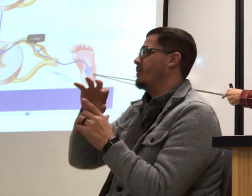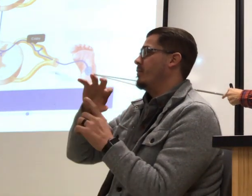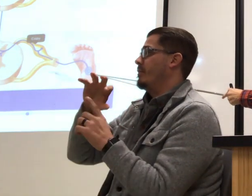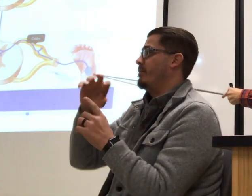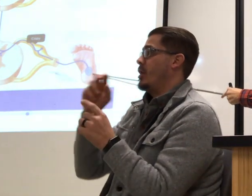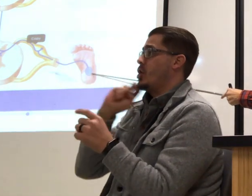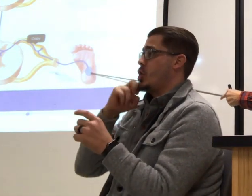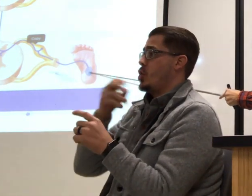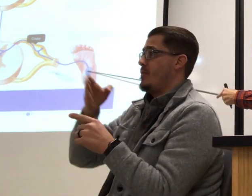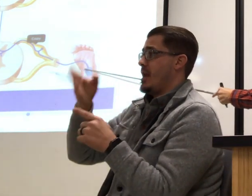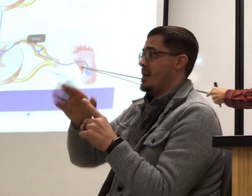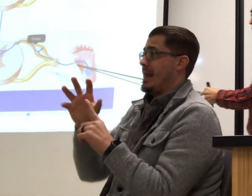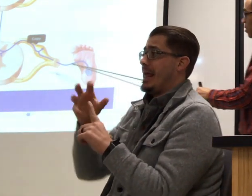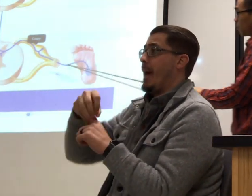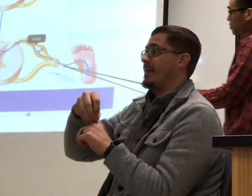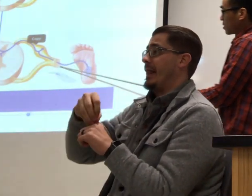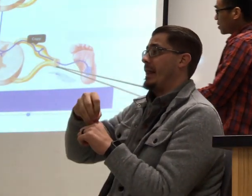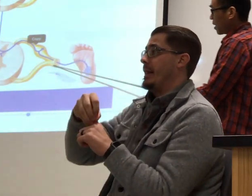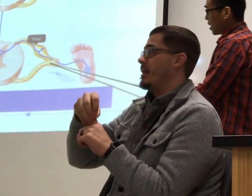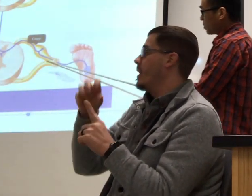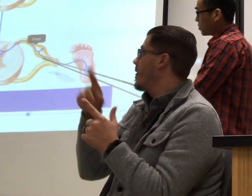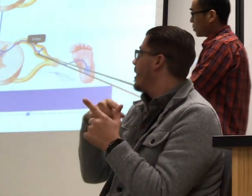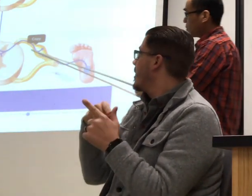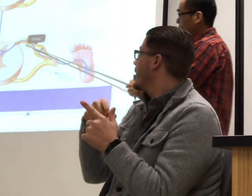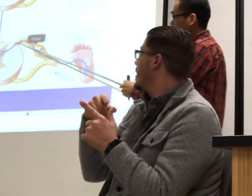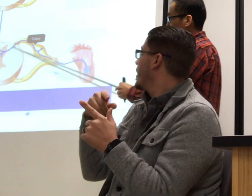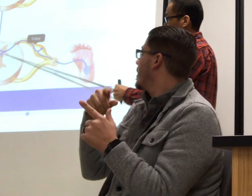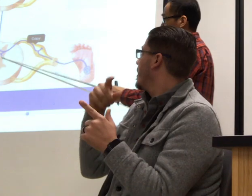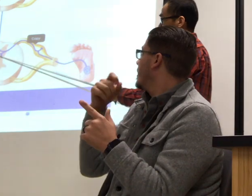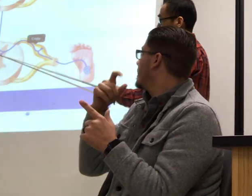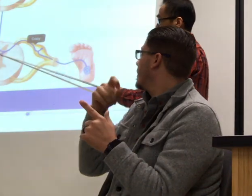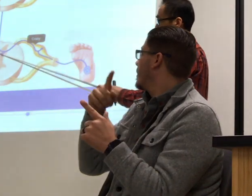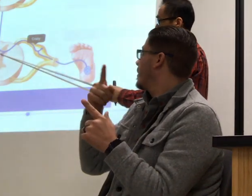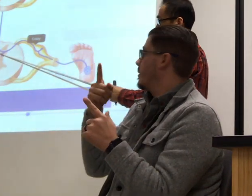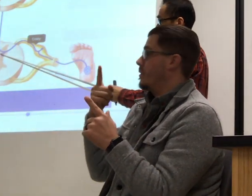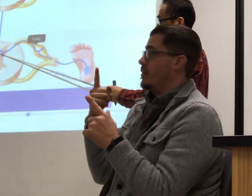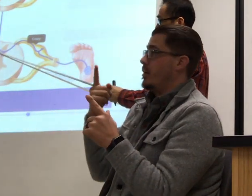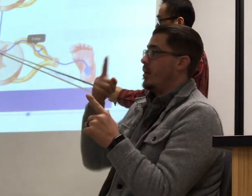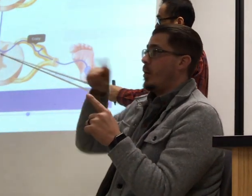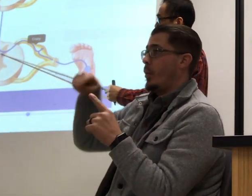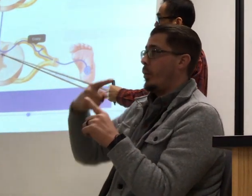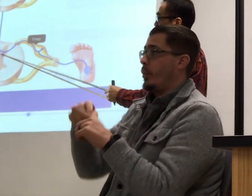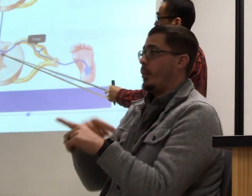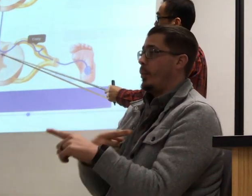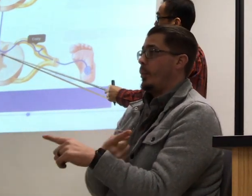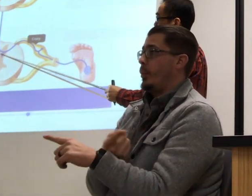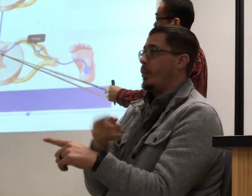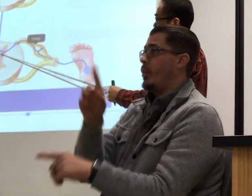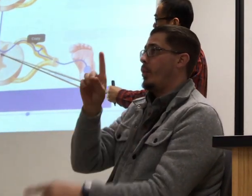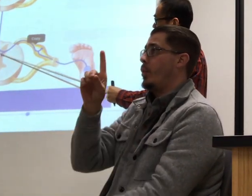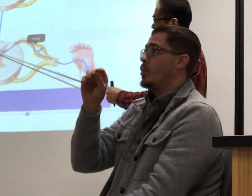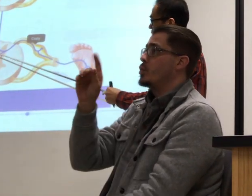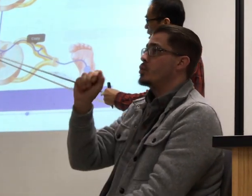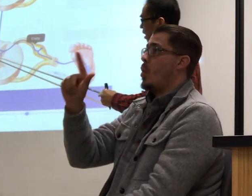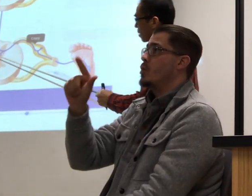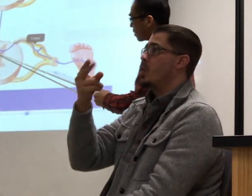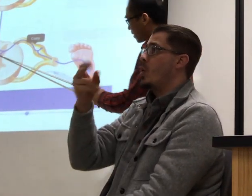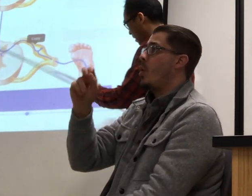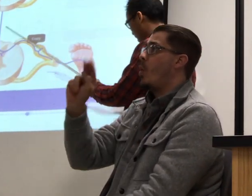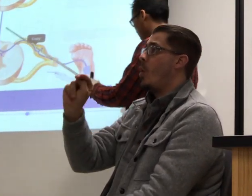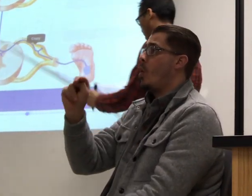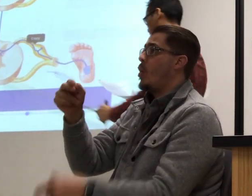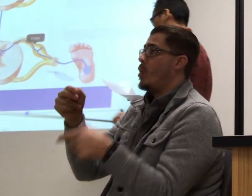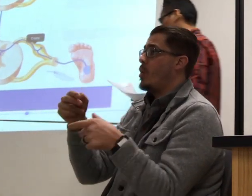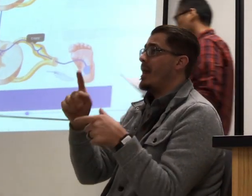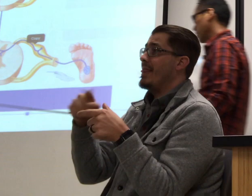ending. The signal goes into the central nervous system of the dorsal horn, and